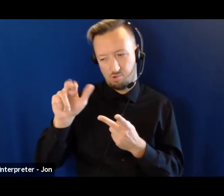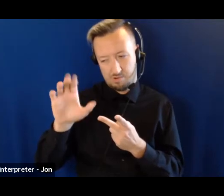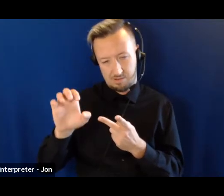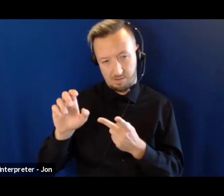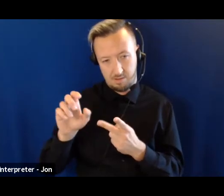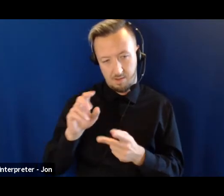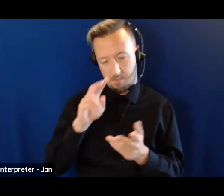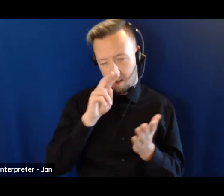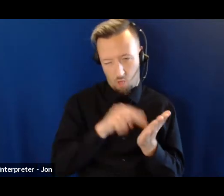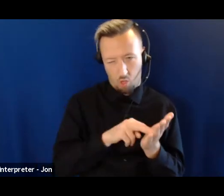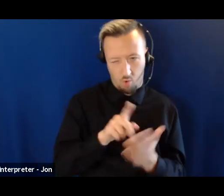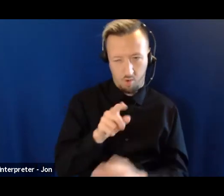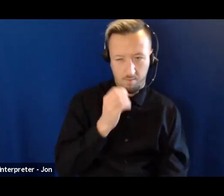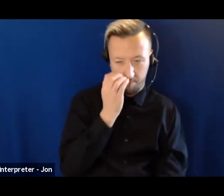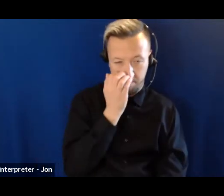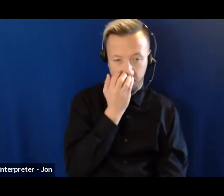Section,